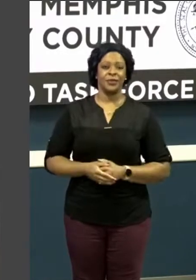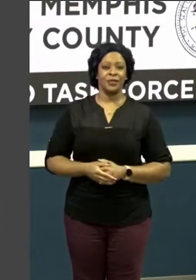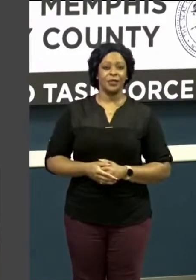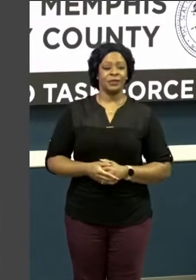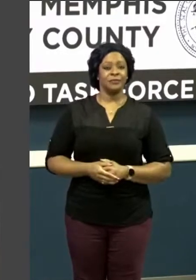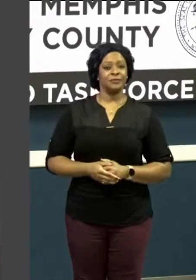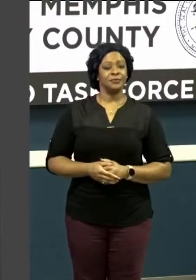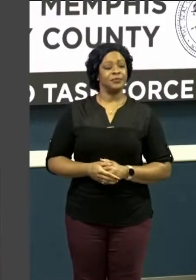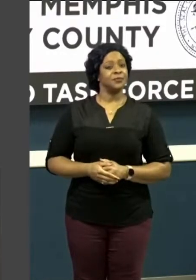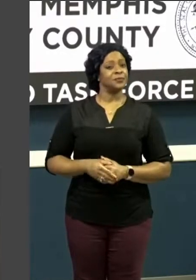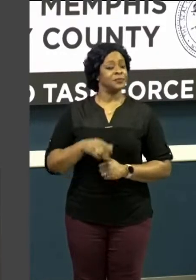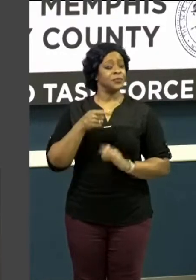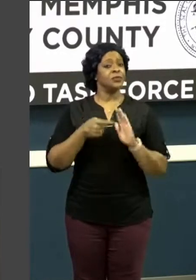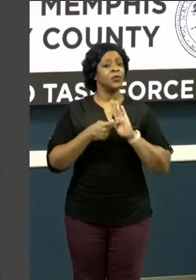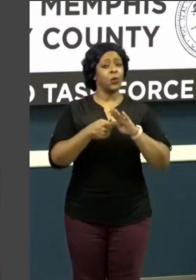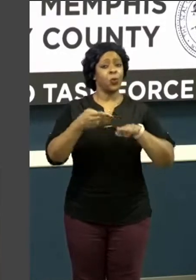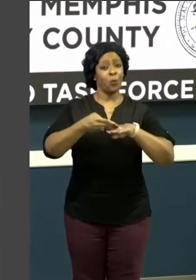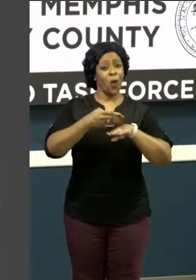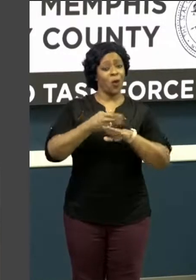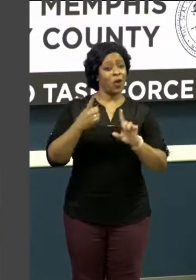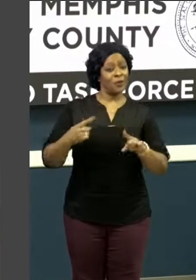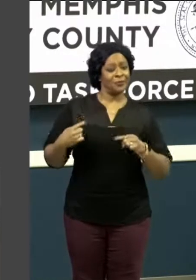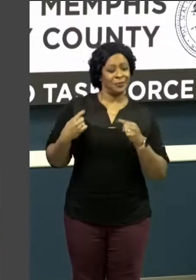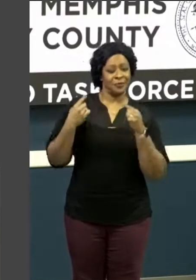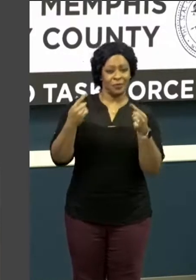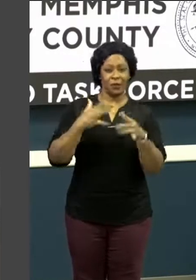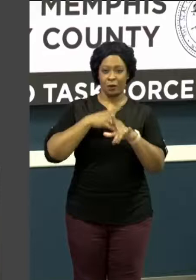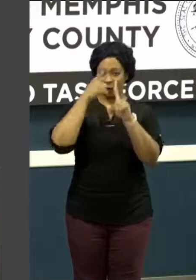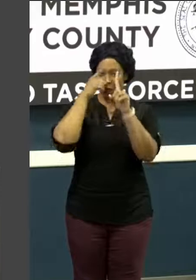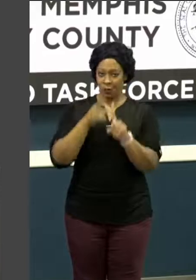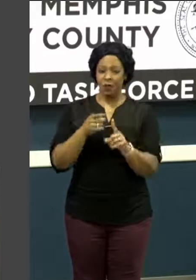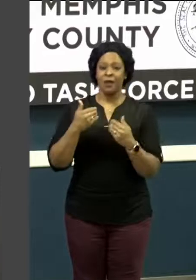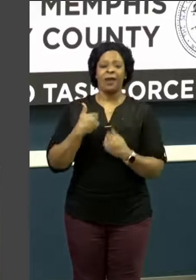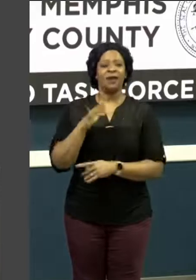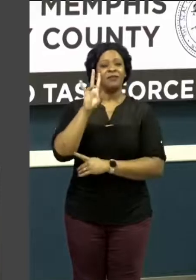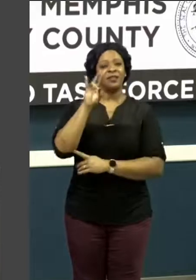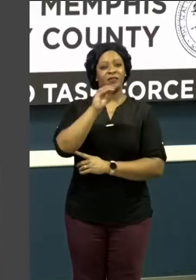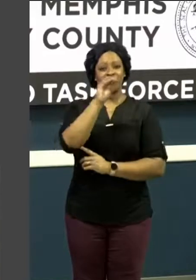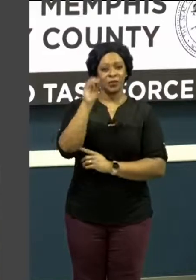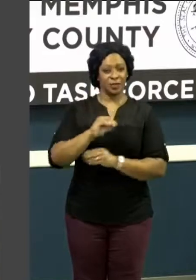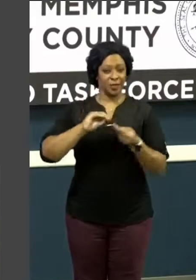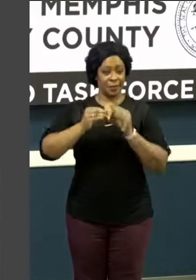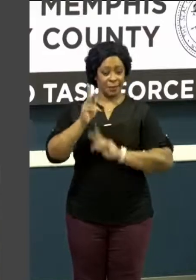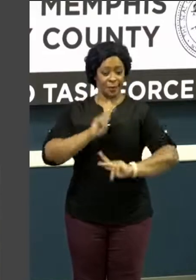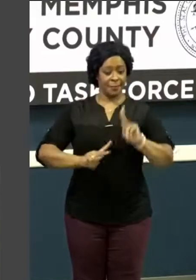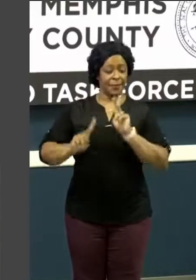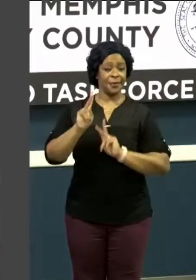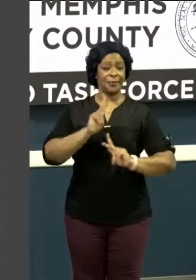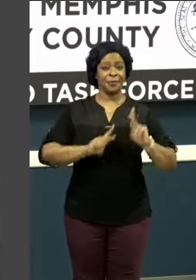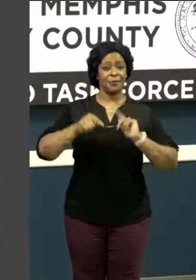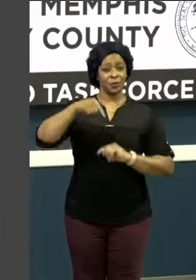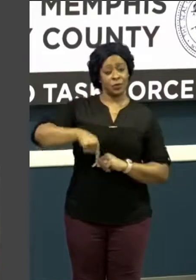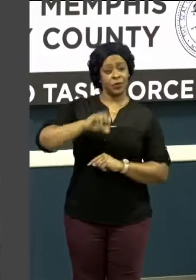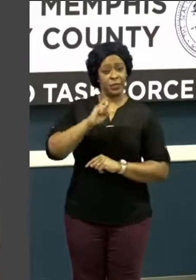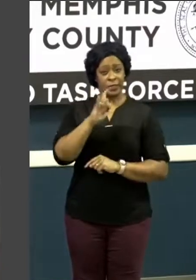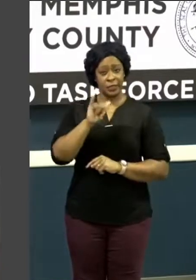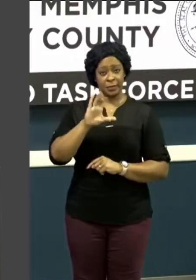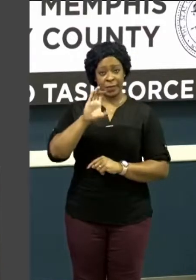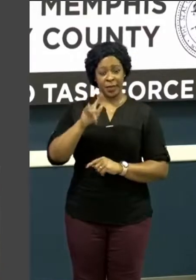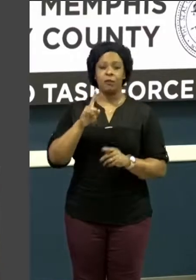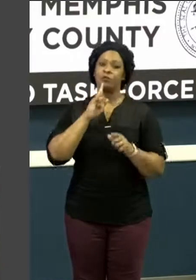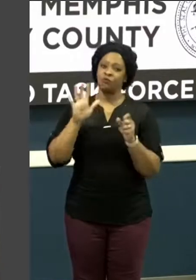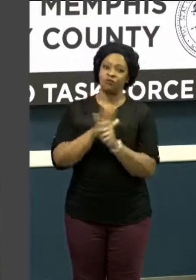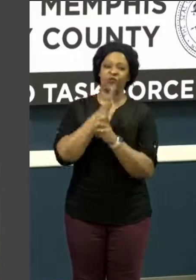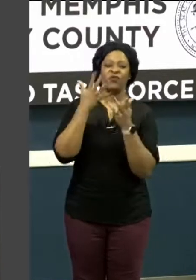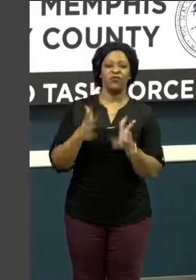This slide shows the progress we've made toward our goal of having 70% of the population in Shelby County fully